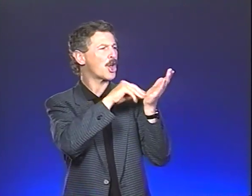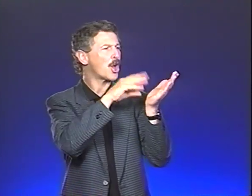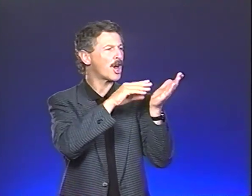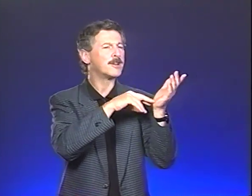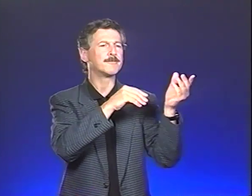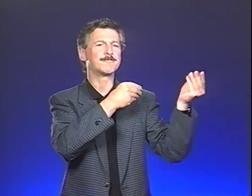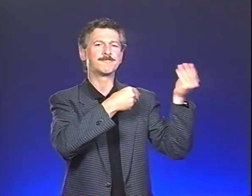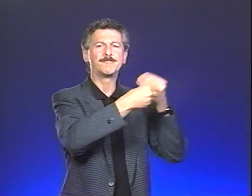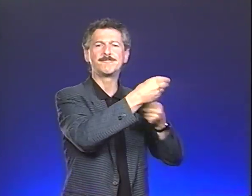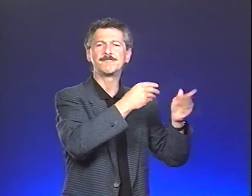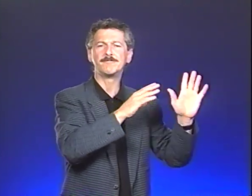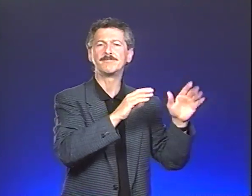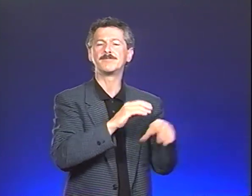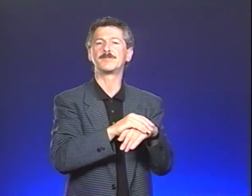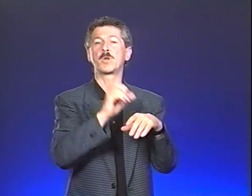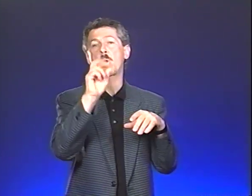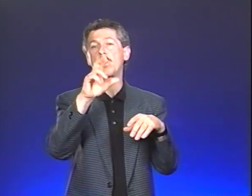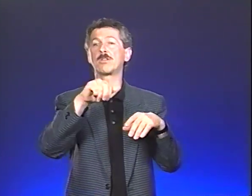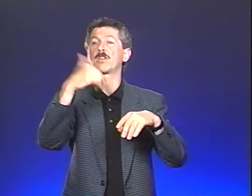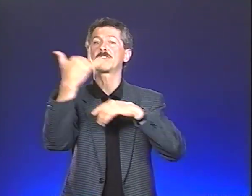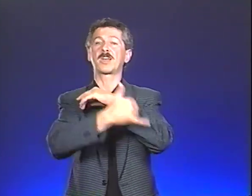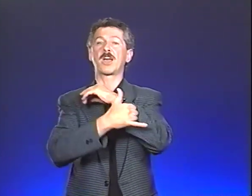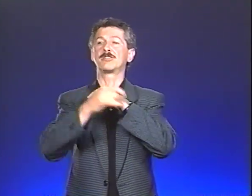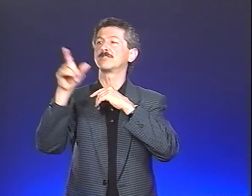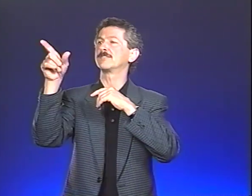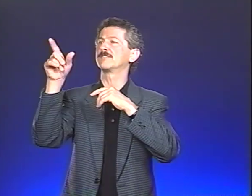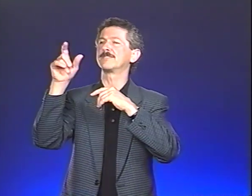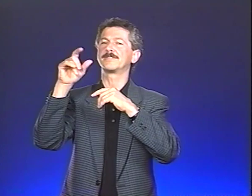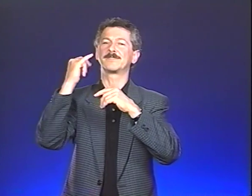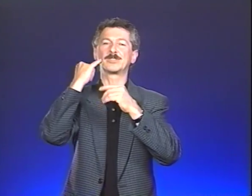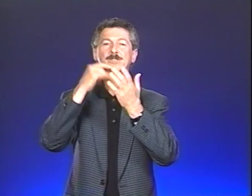Signers in New England can learn and use the varieties of signs used in the West.